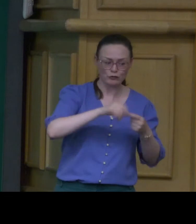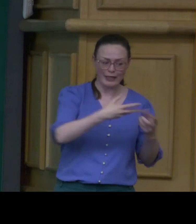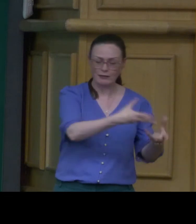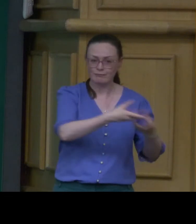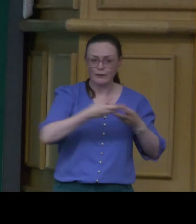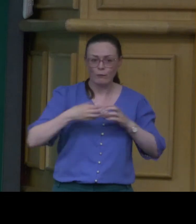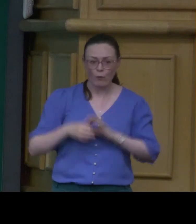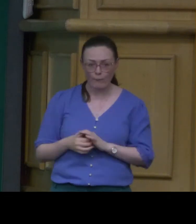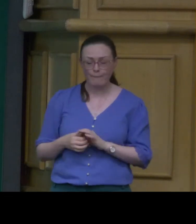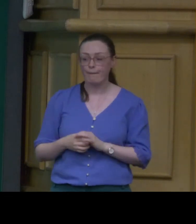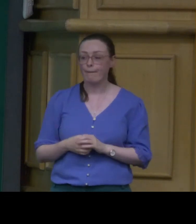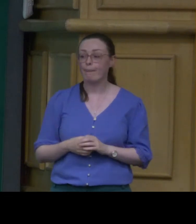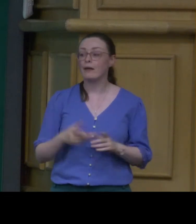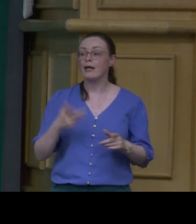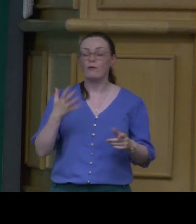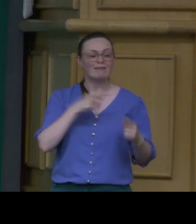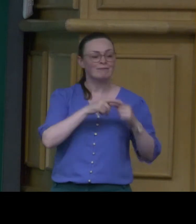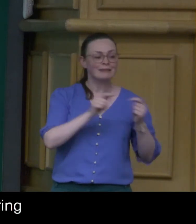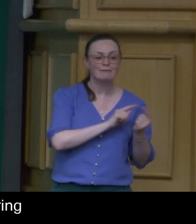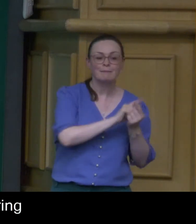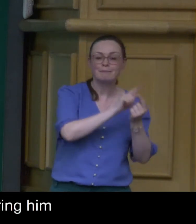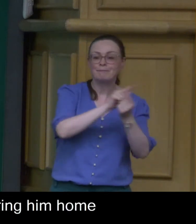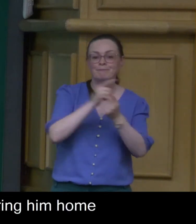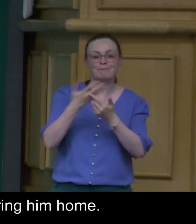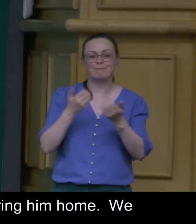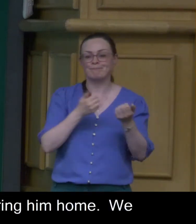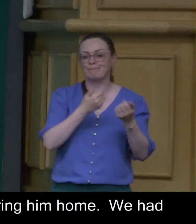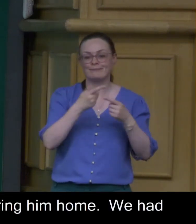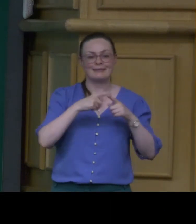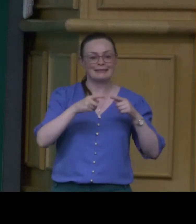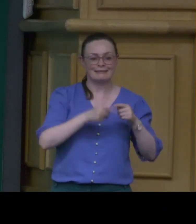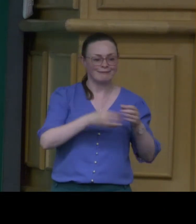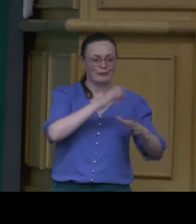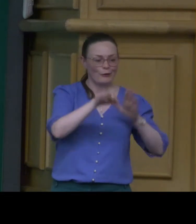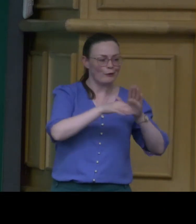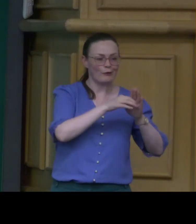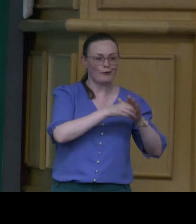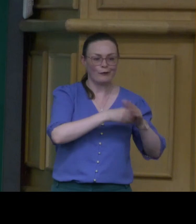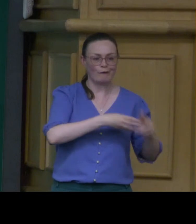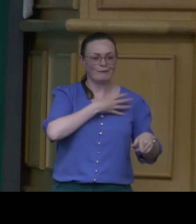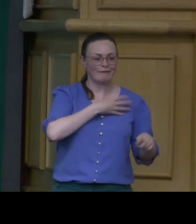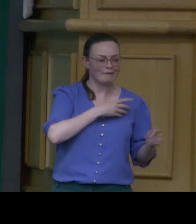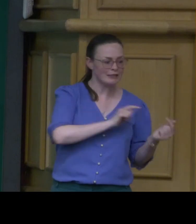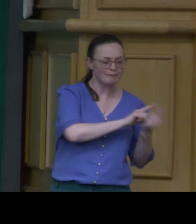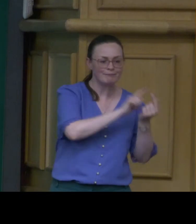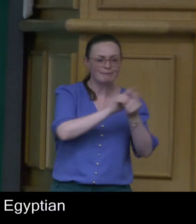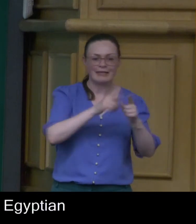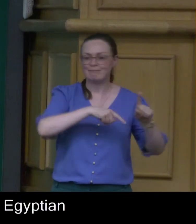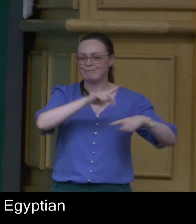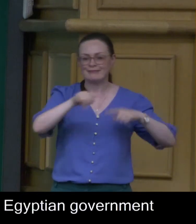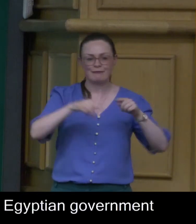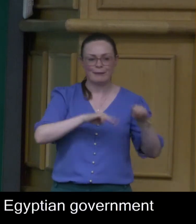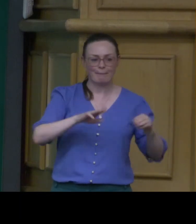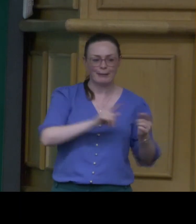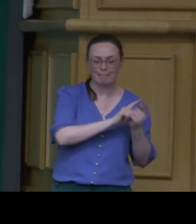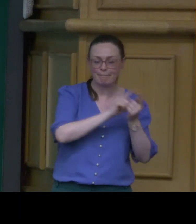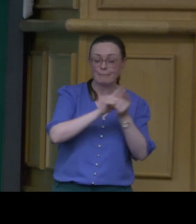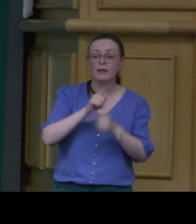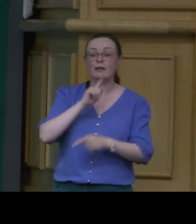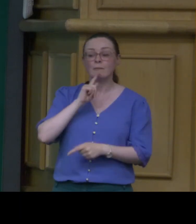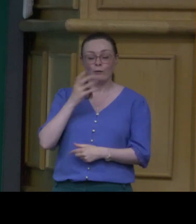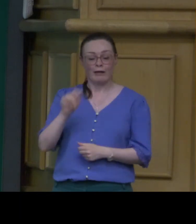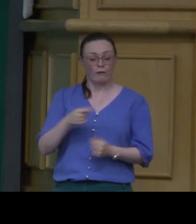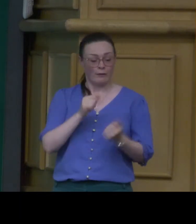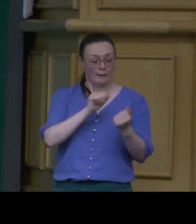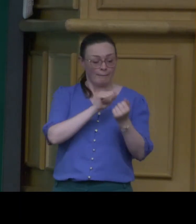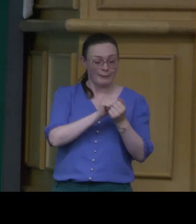home. We had various meetings in that regard with all the Egyptian government officials and with the variety of actors. But we ended up in a